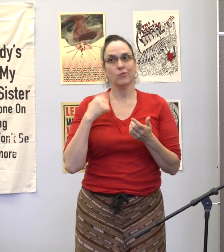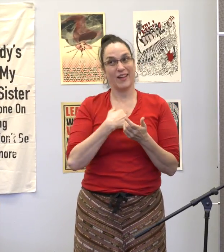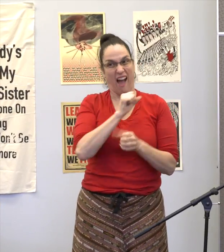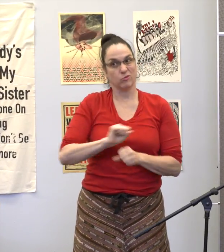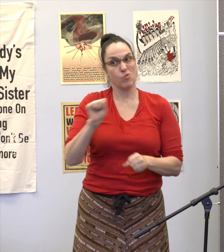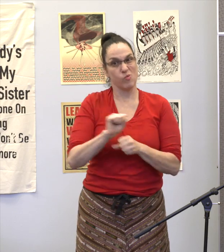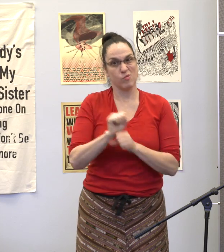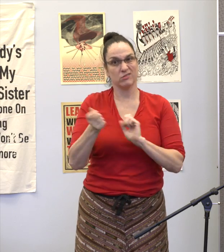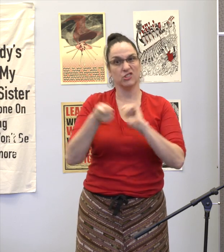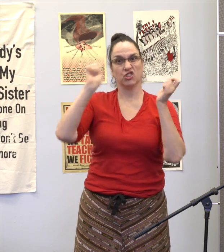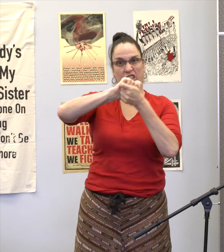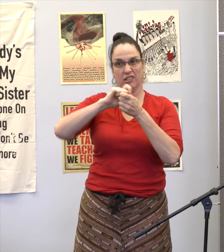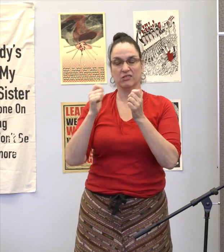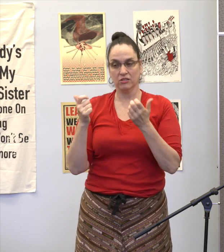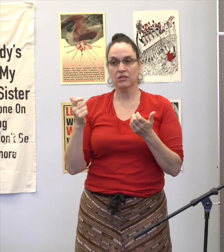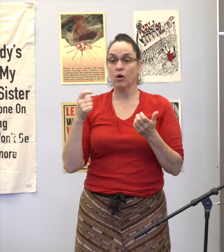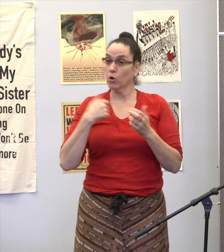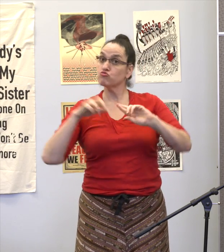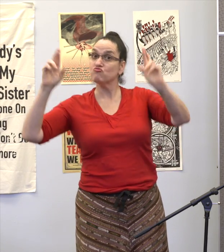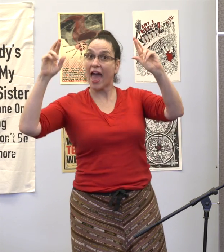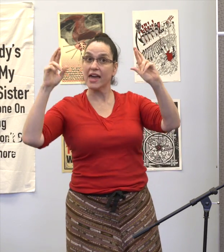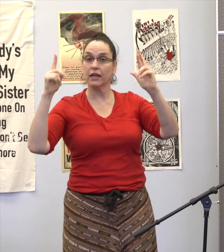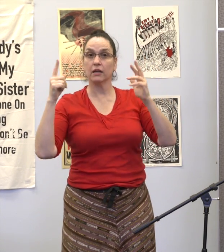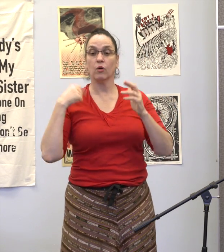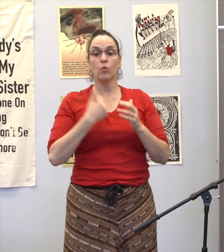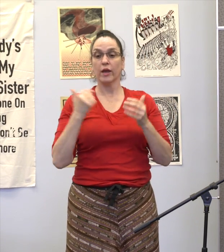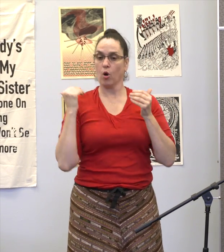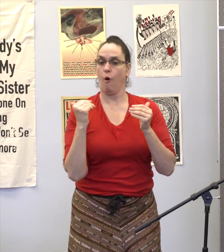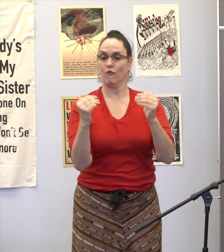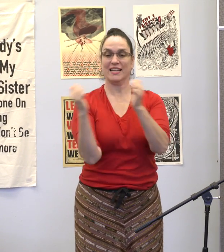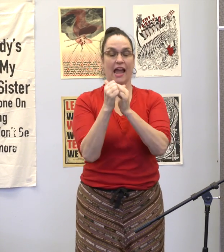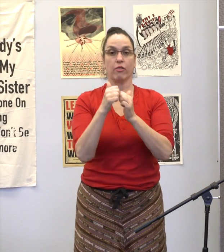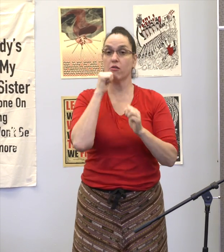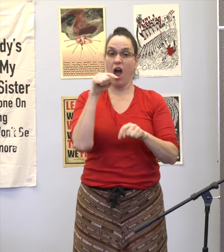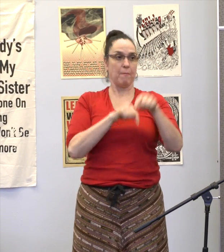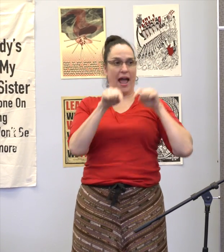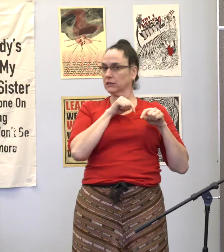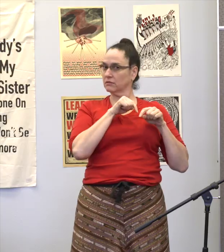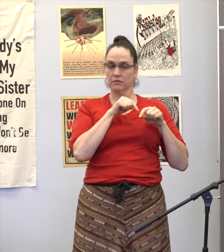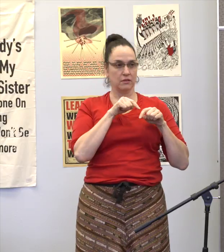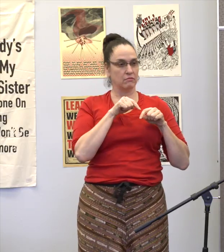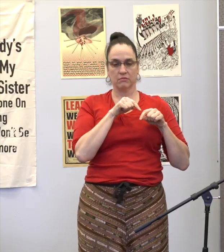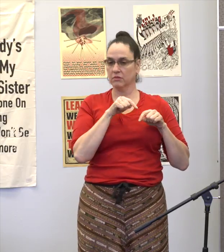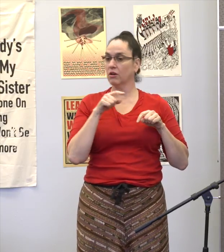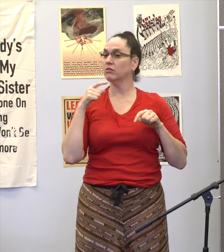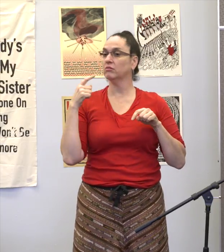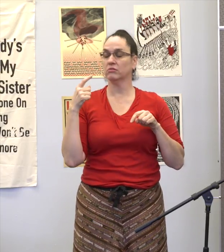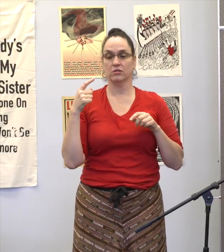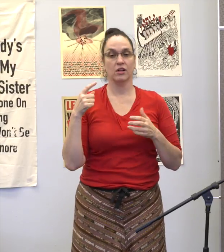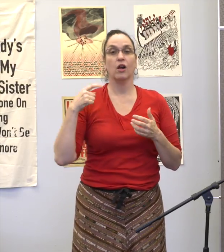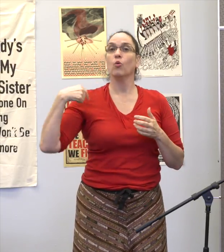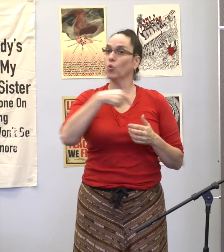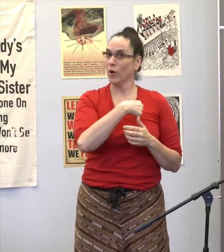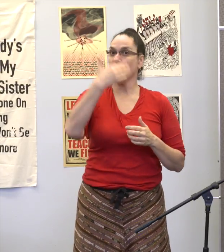as we say, forward together. Not one step back. Let me say, forward together. Not one step back. And we know that there